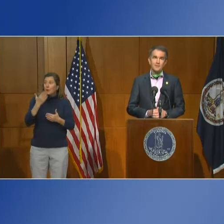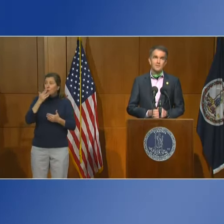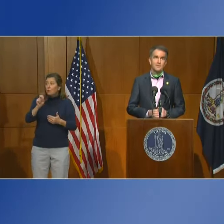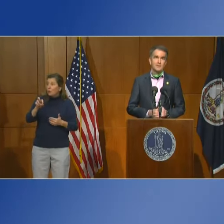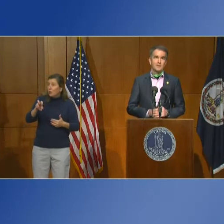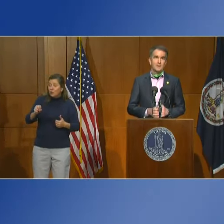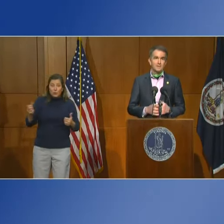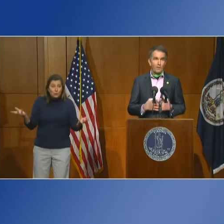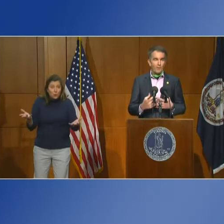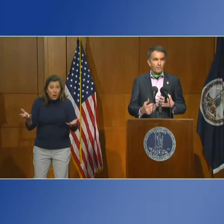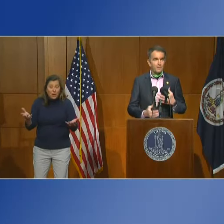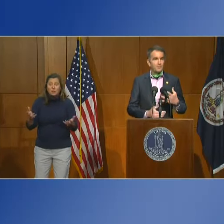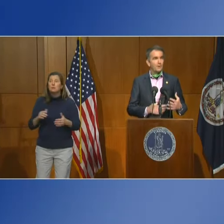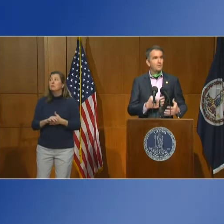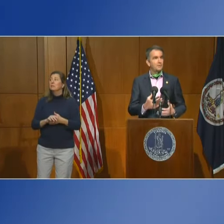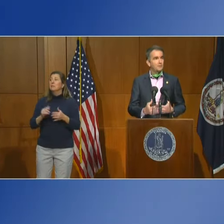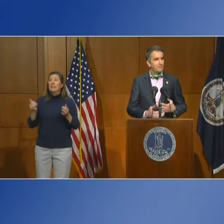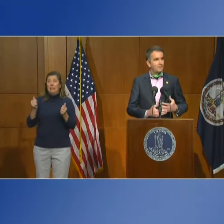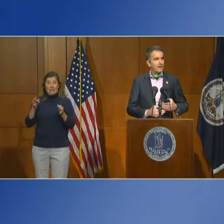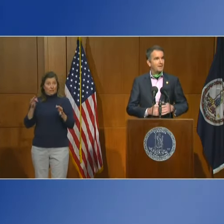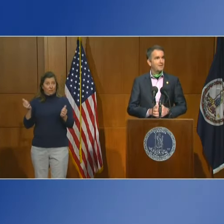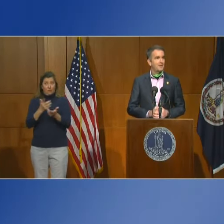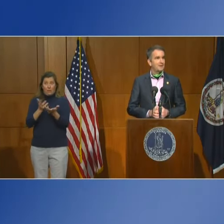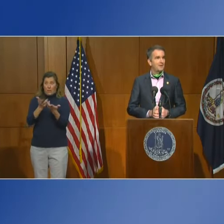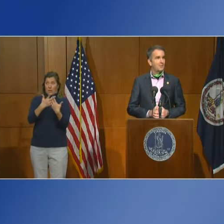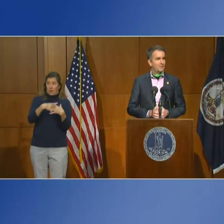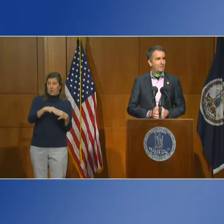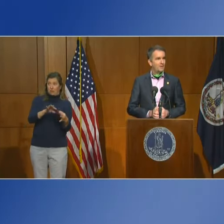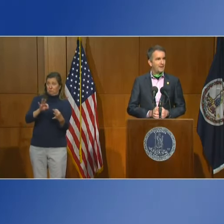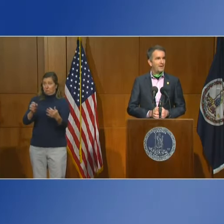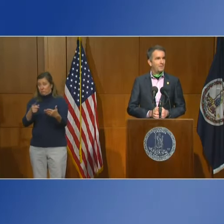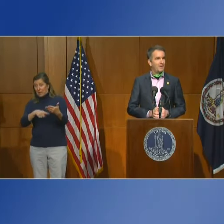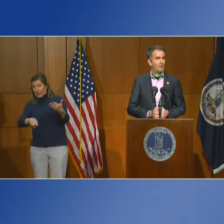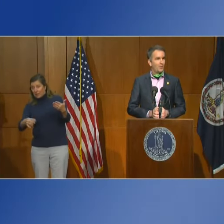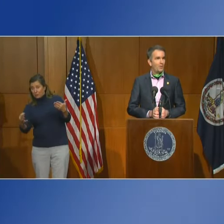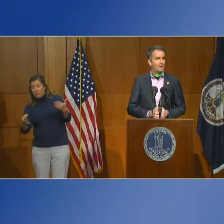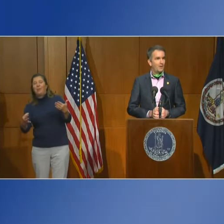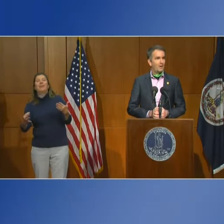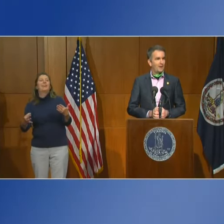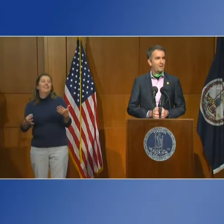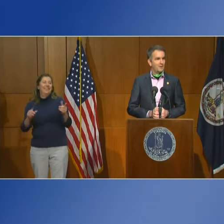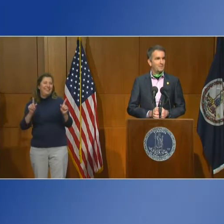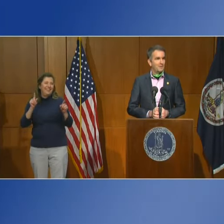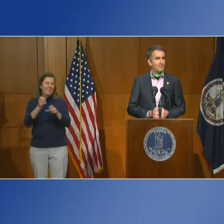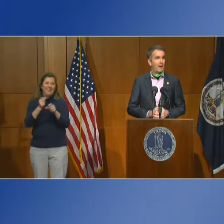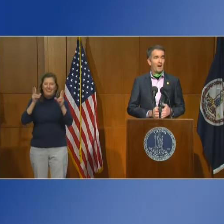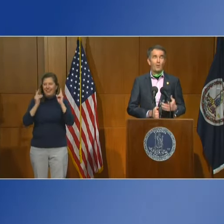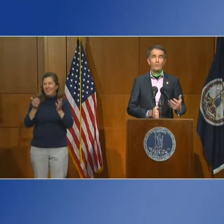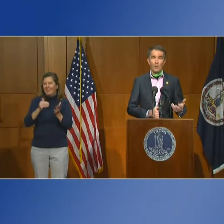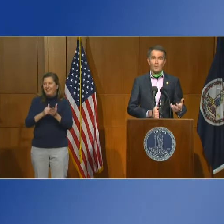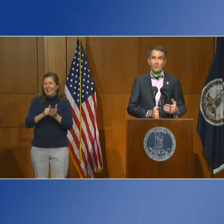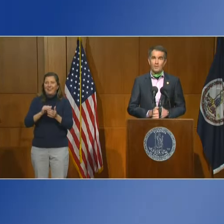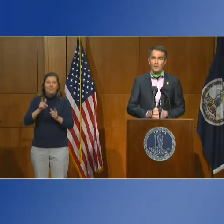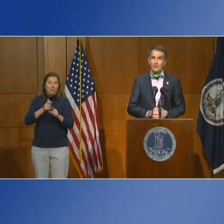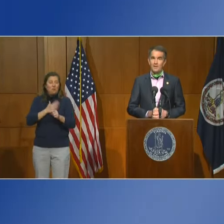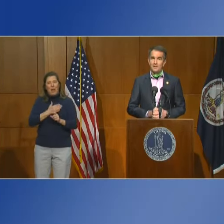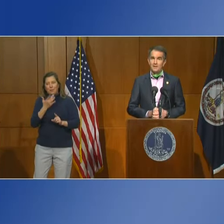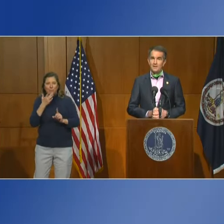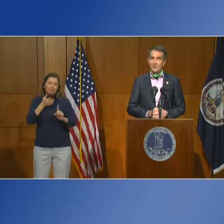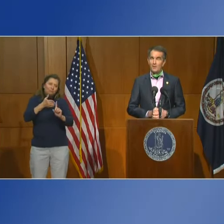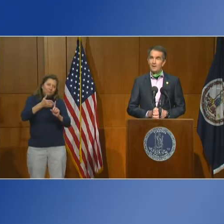today is, if all of this goes into effect a week from today, we can all get our hair cut by our barber